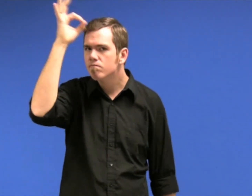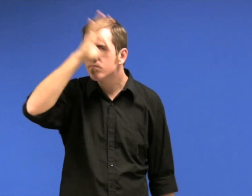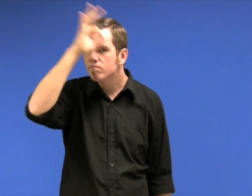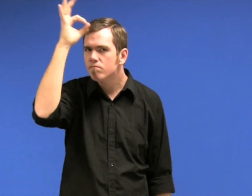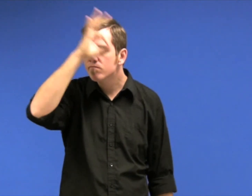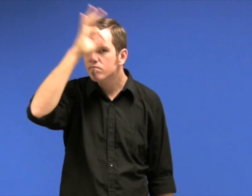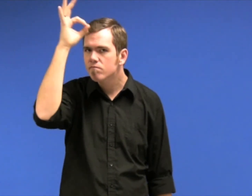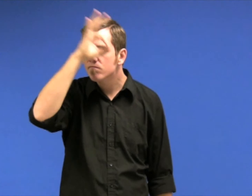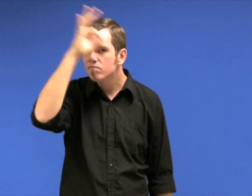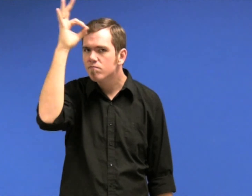ignorant.